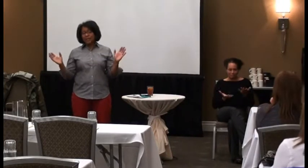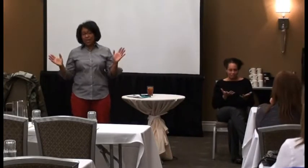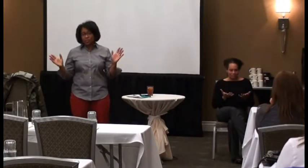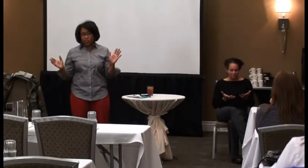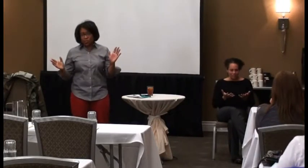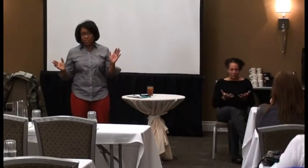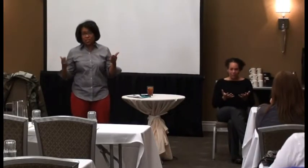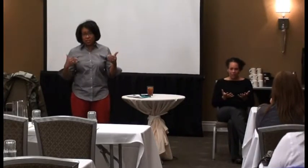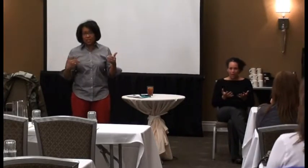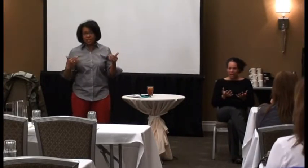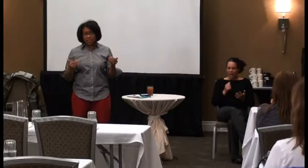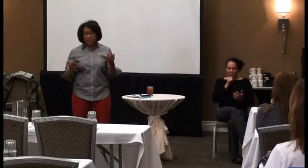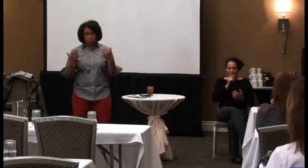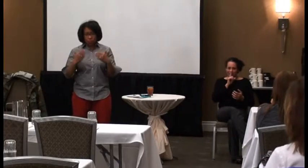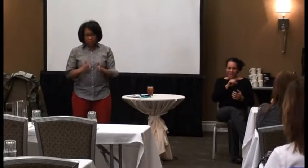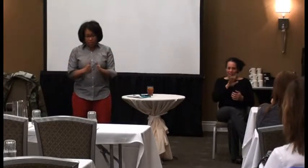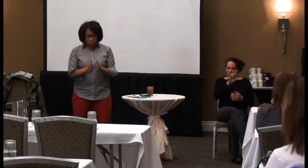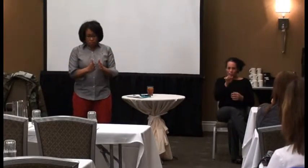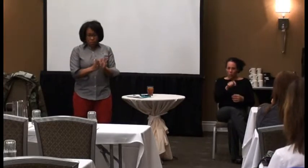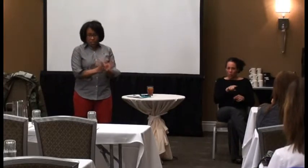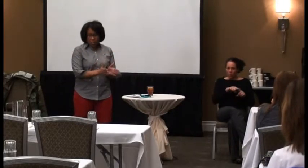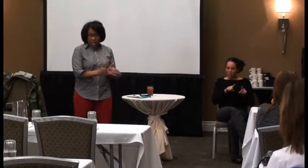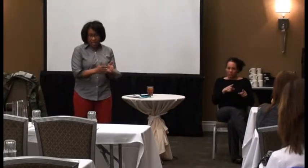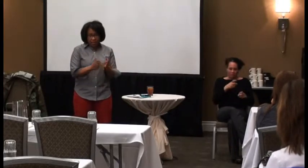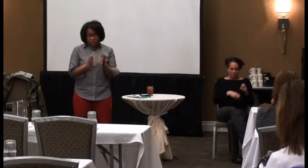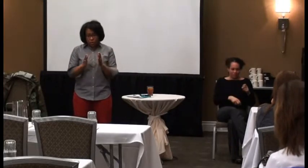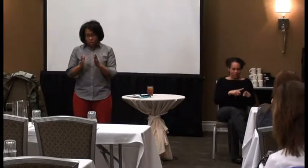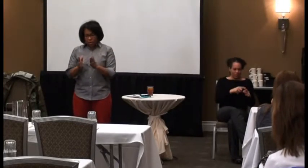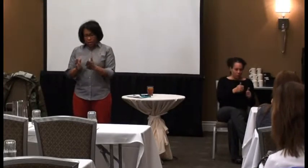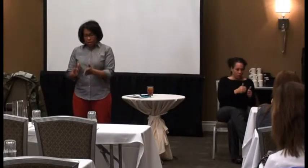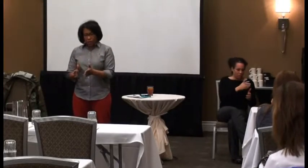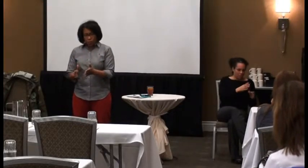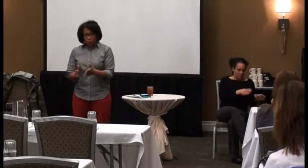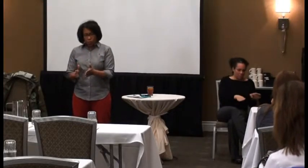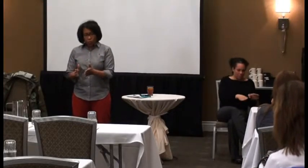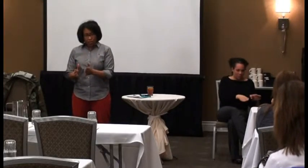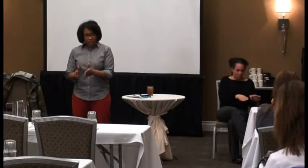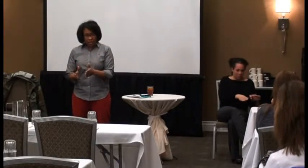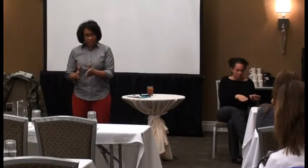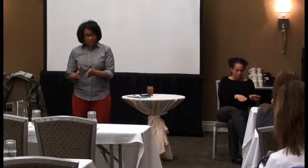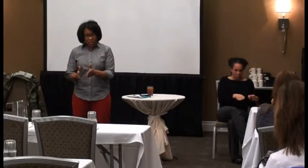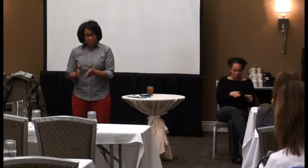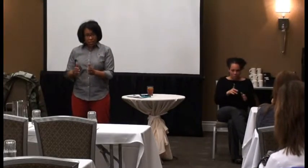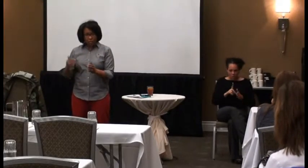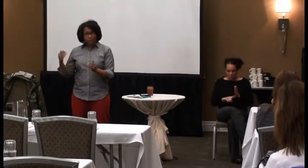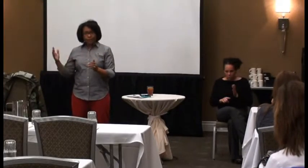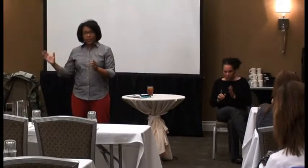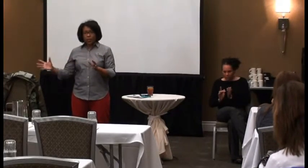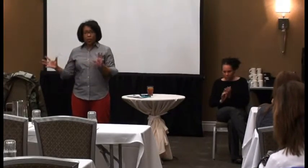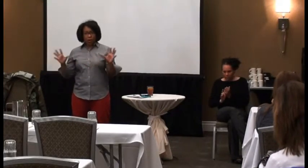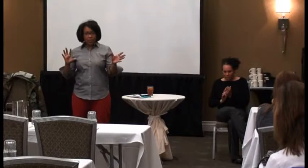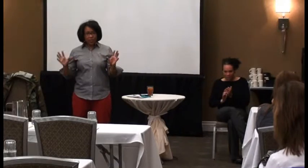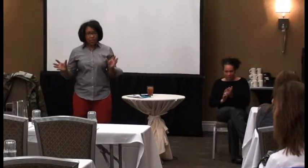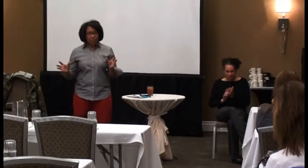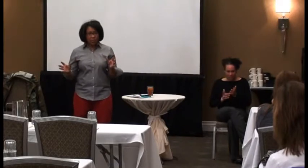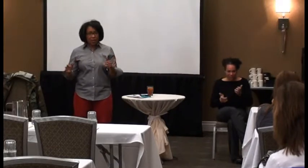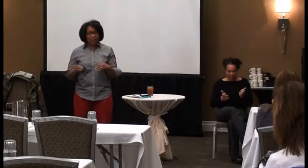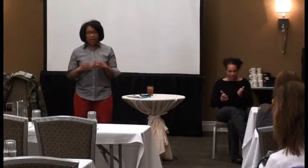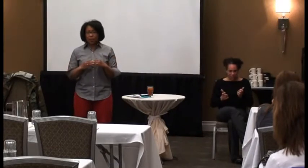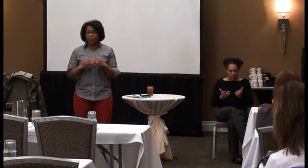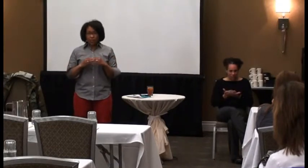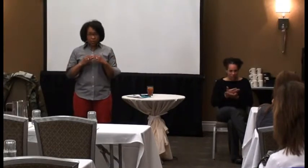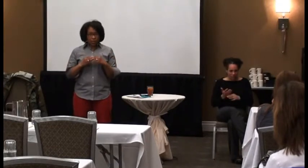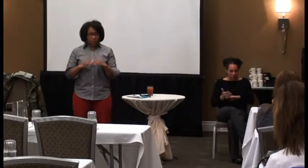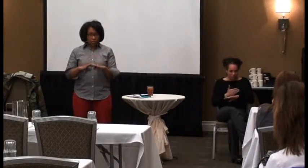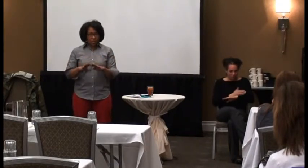And I really didn't answer your question. I mean, that's tough. What's behavior and what's medication? You know, are things getting better?